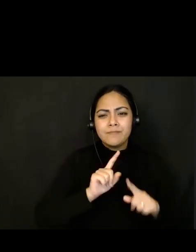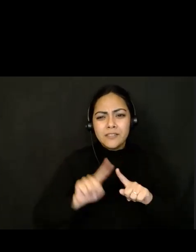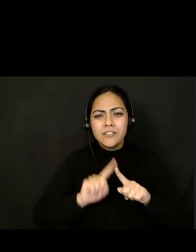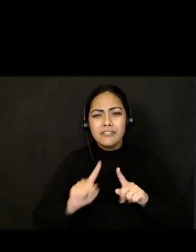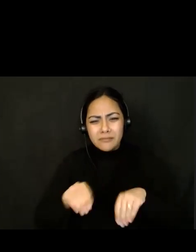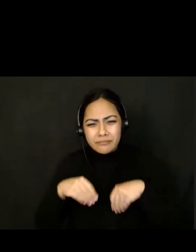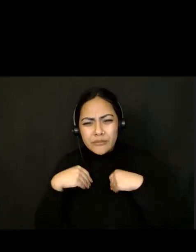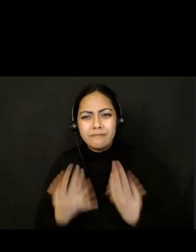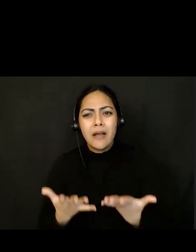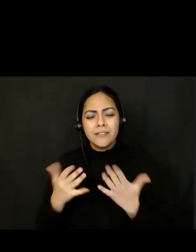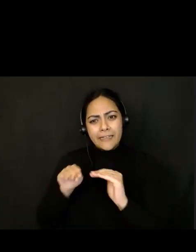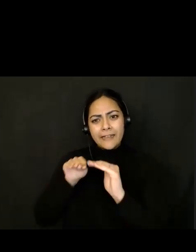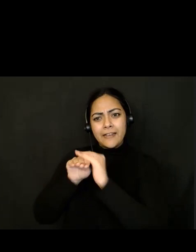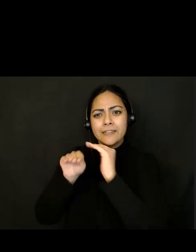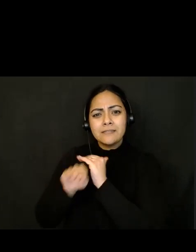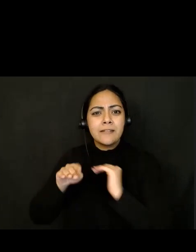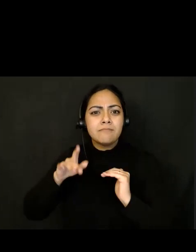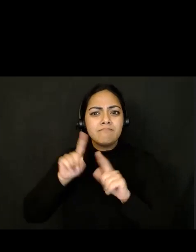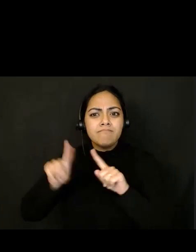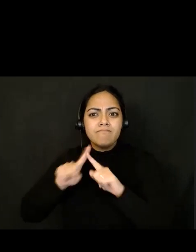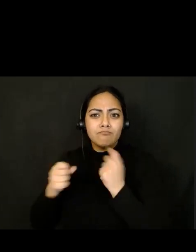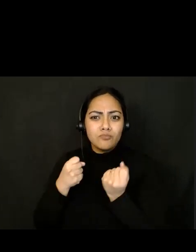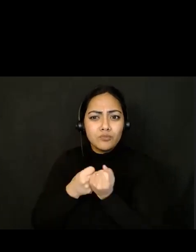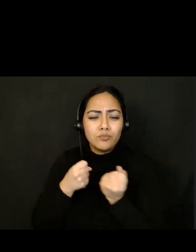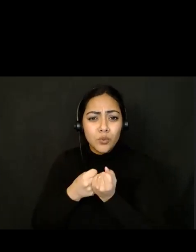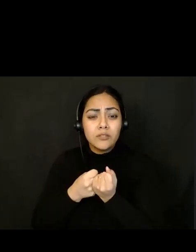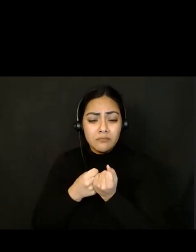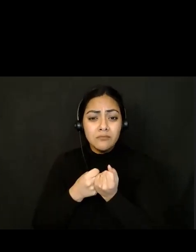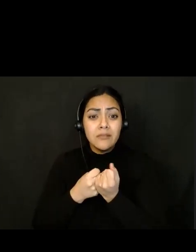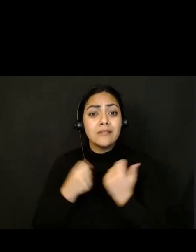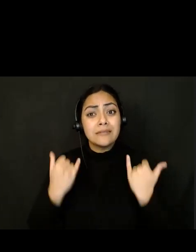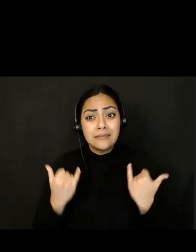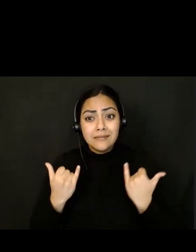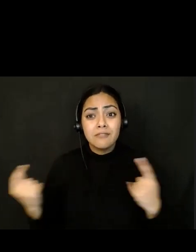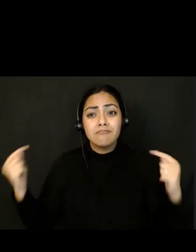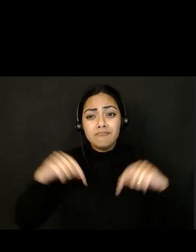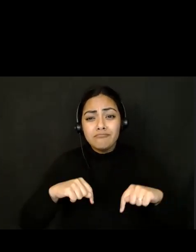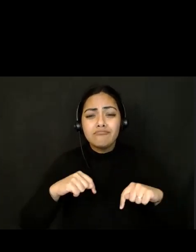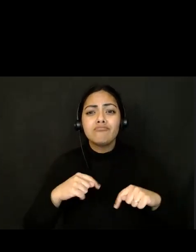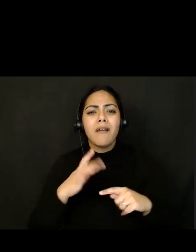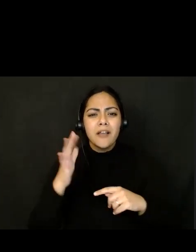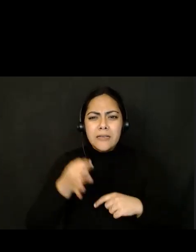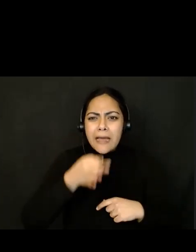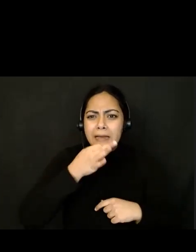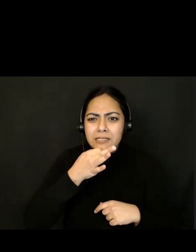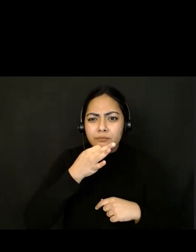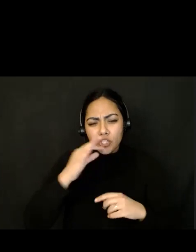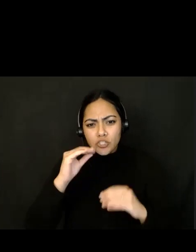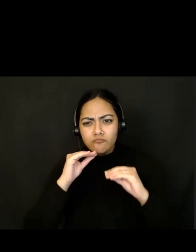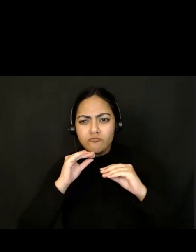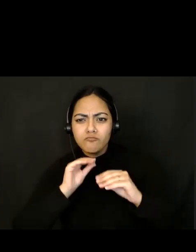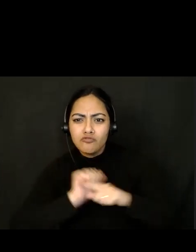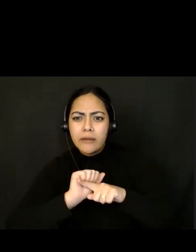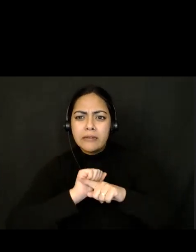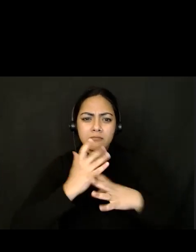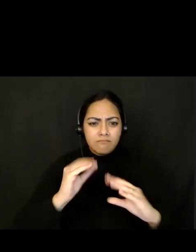share innovative practices and expertise in supporting Black, Indigenous, racialized